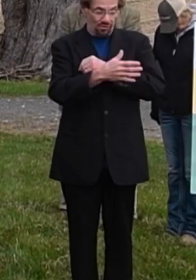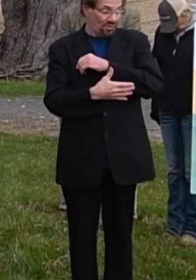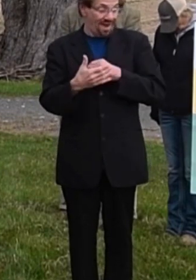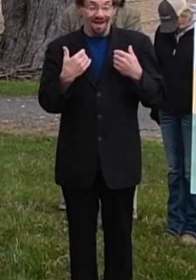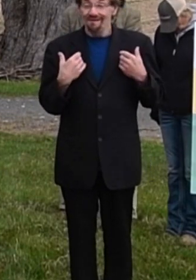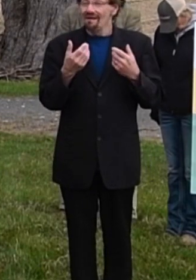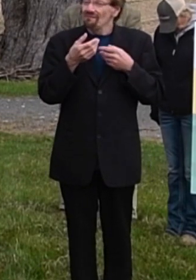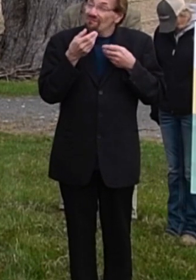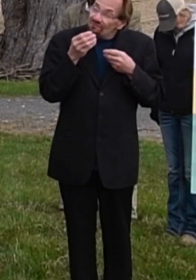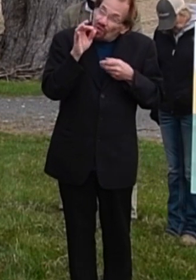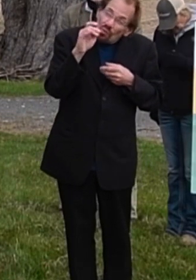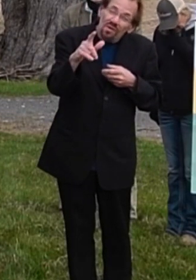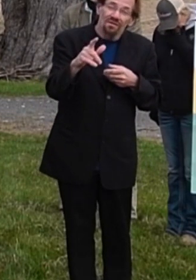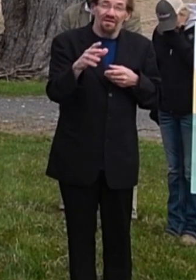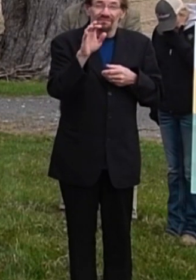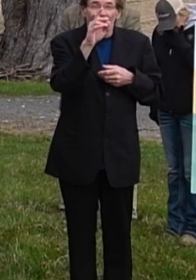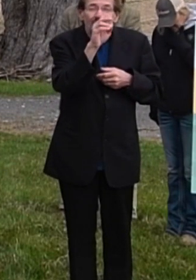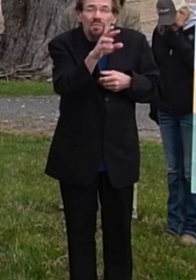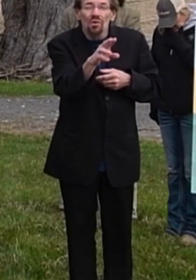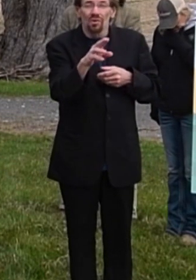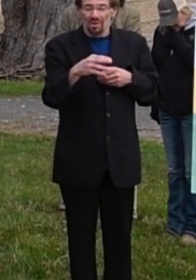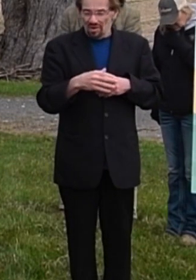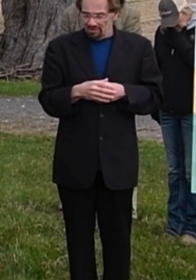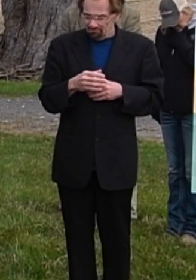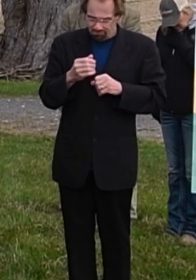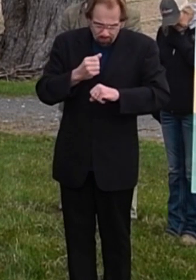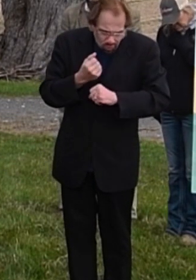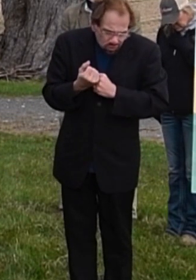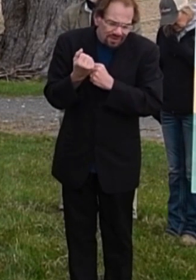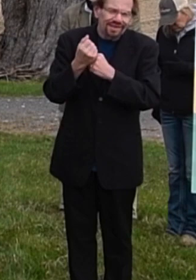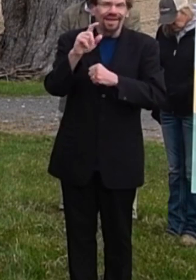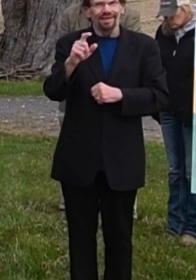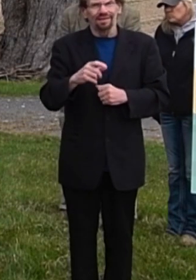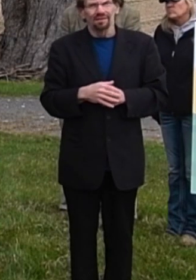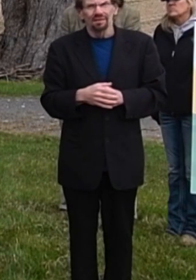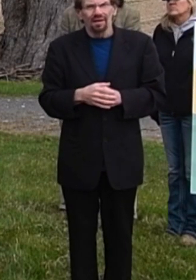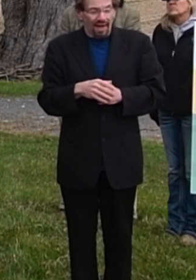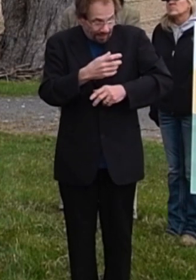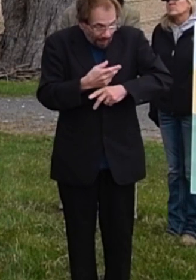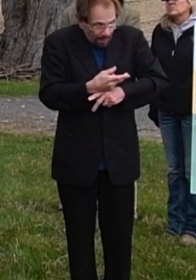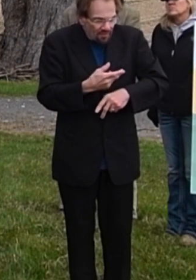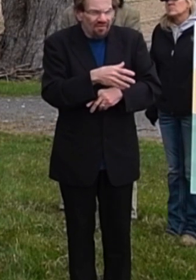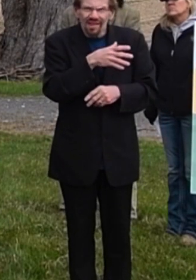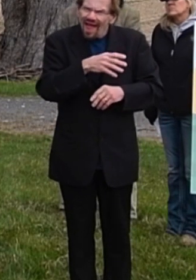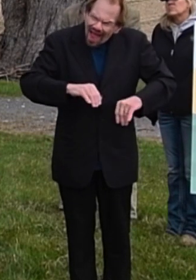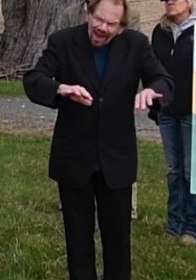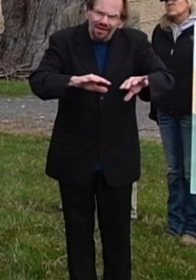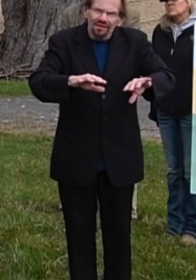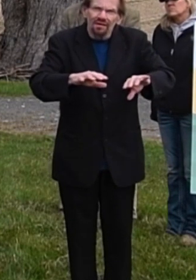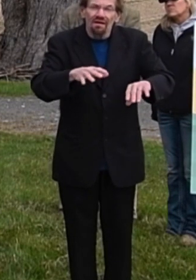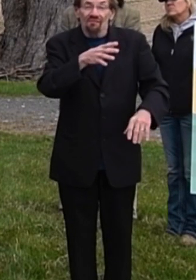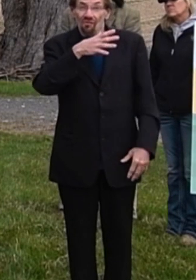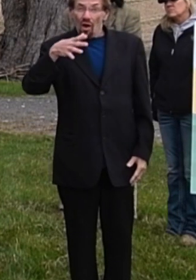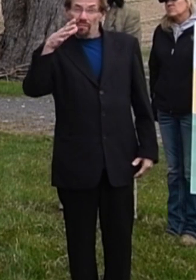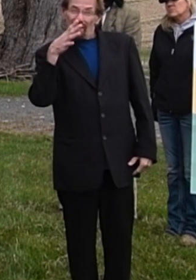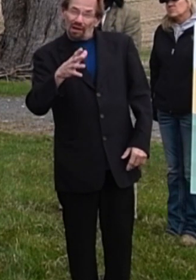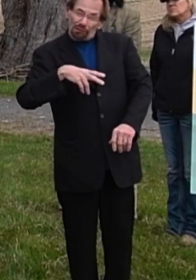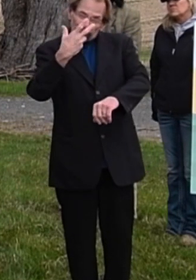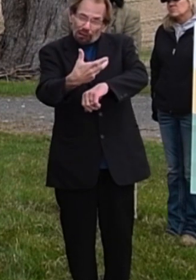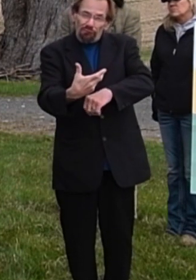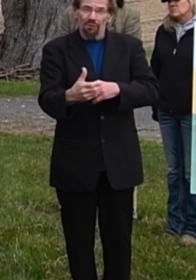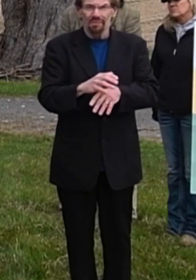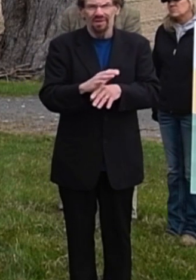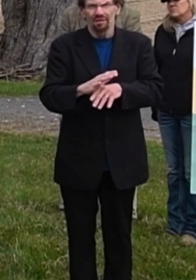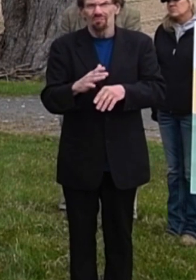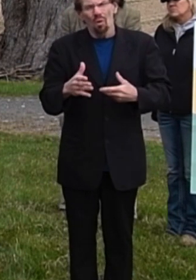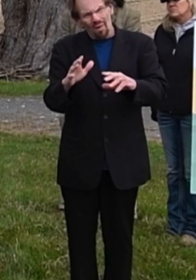all while being responsible stewards of the land. Farming is a tough business, but it's our way of life.